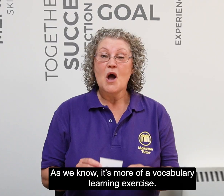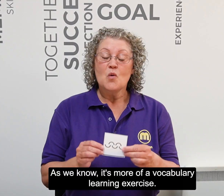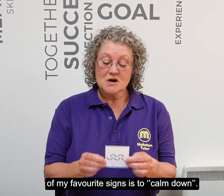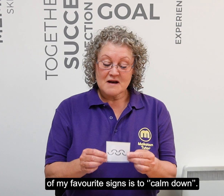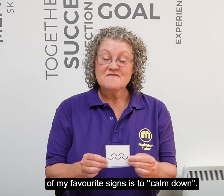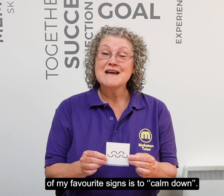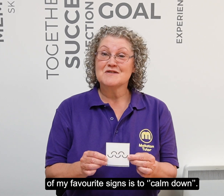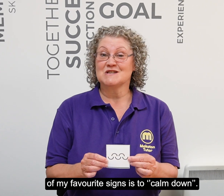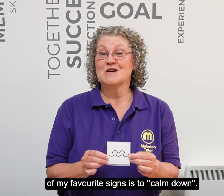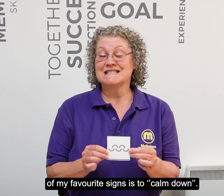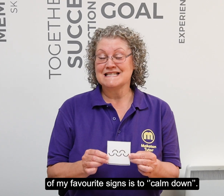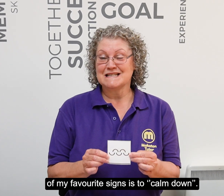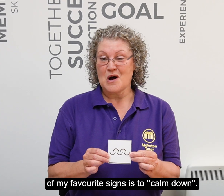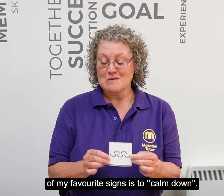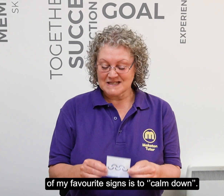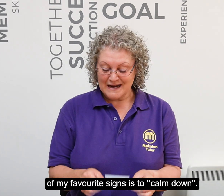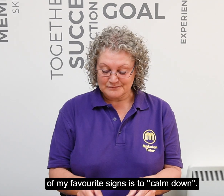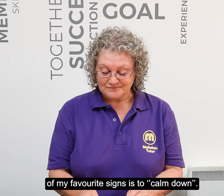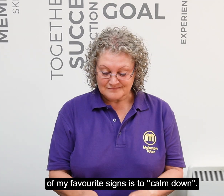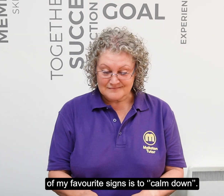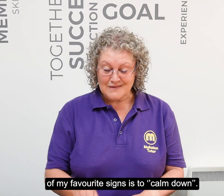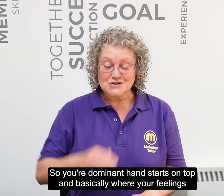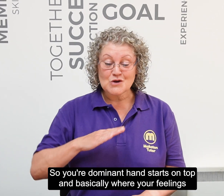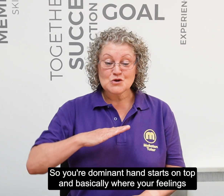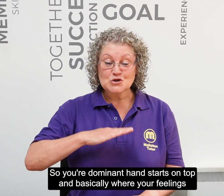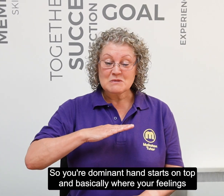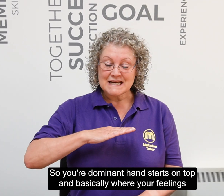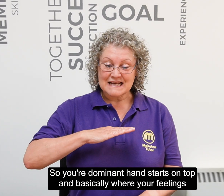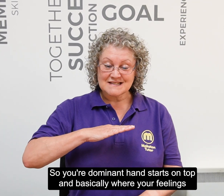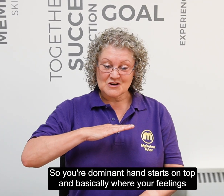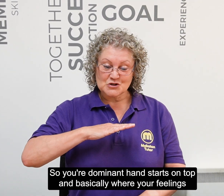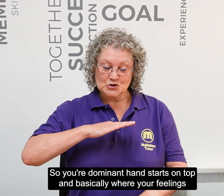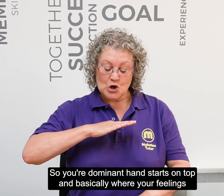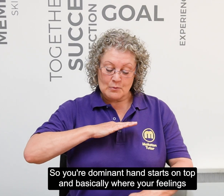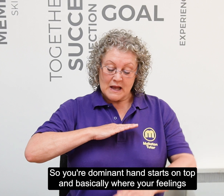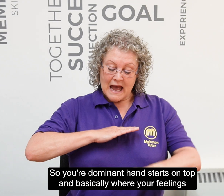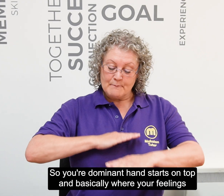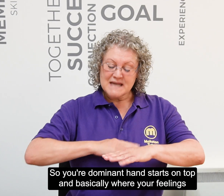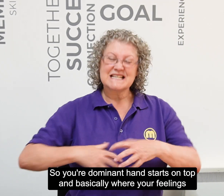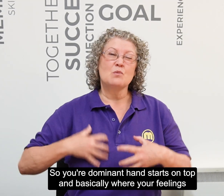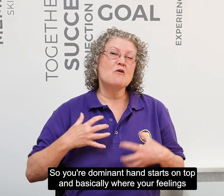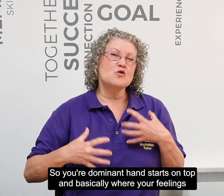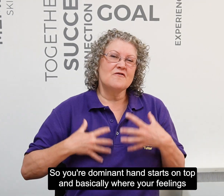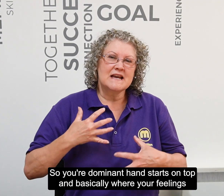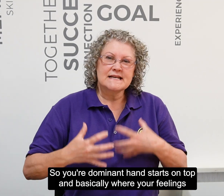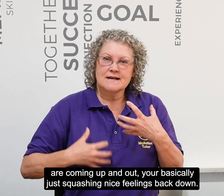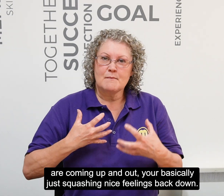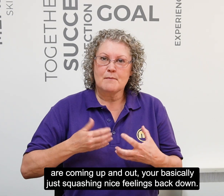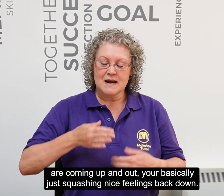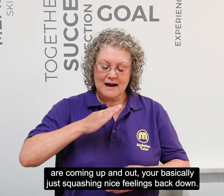One of my favourite signs is to calm down. So your dominant hand starts on top, and basically where all your feelings are coming up and out,